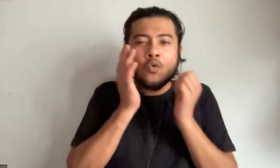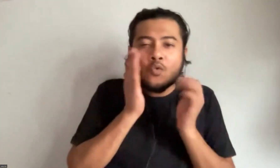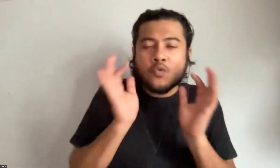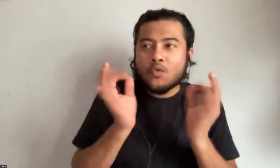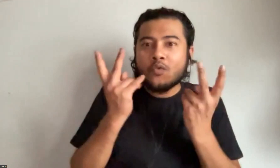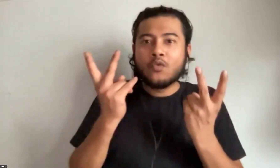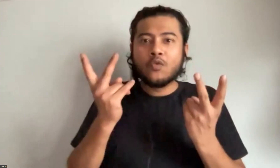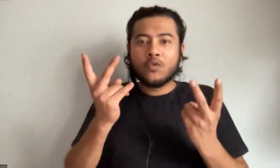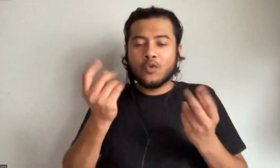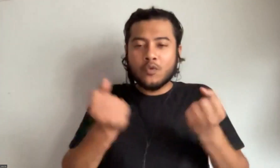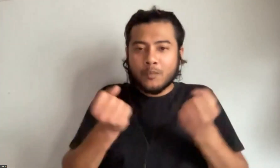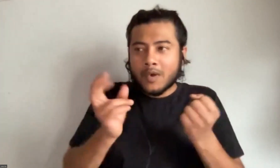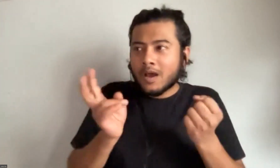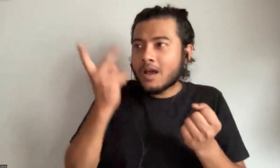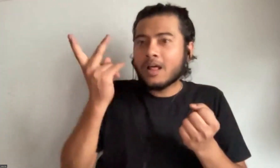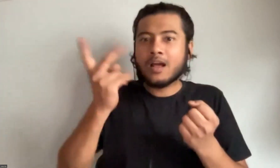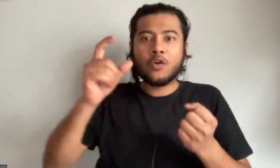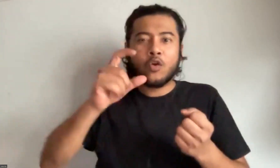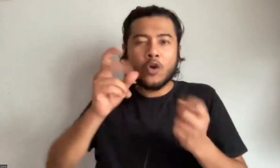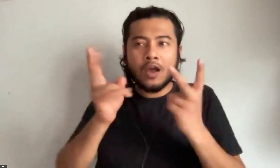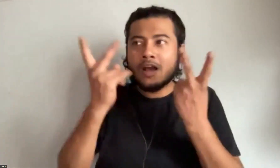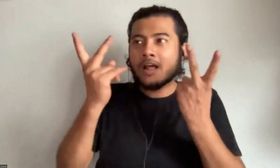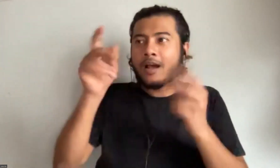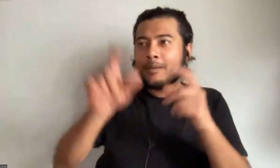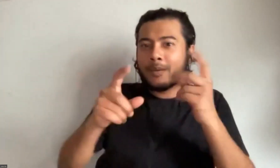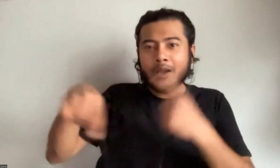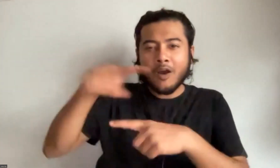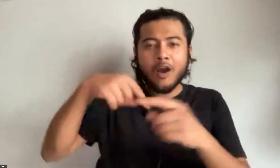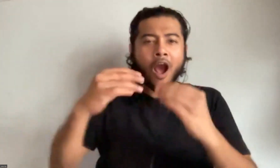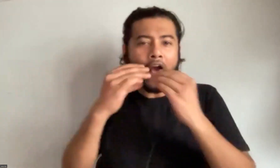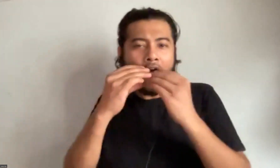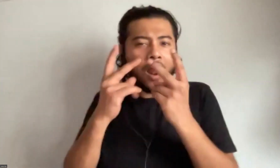come into this material world, slowly we forget Krishna.